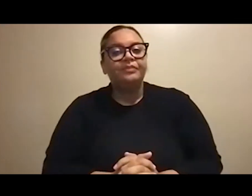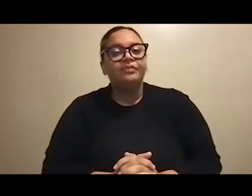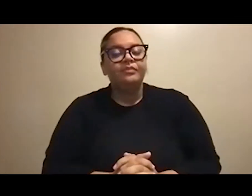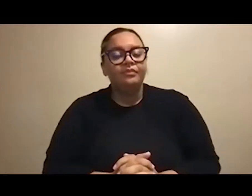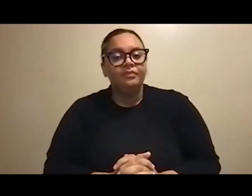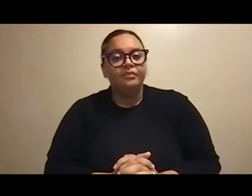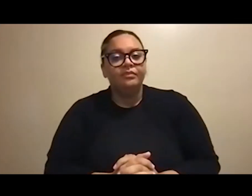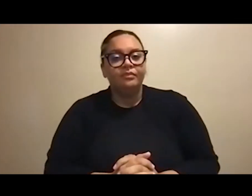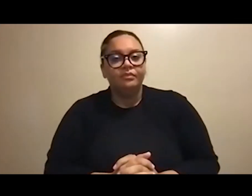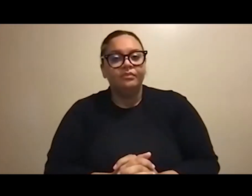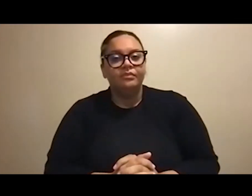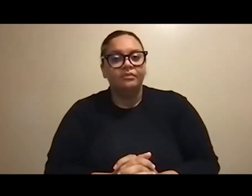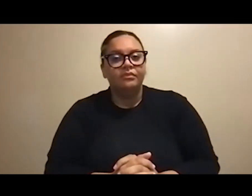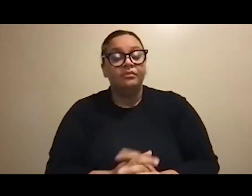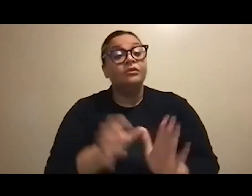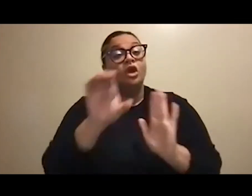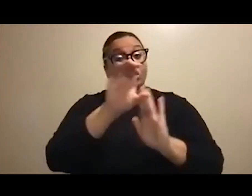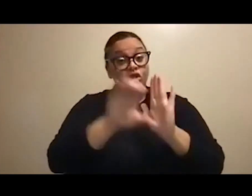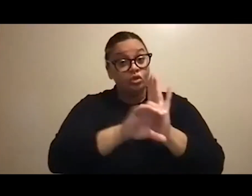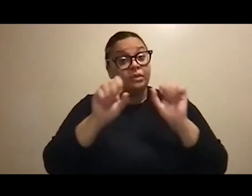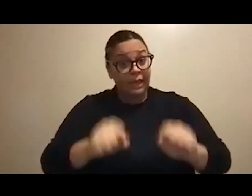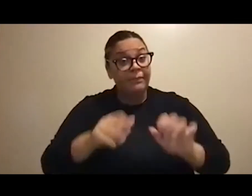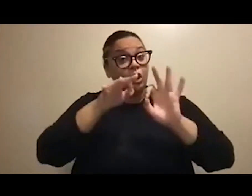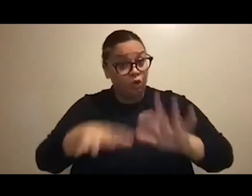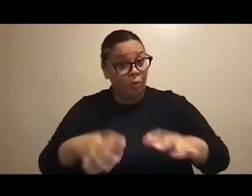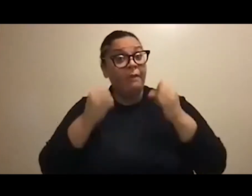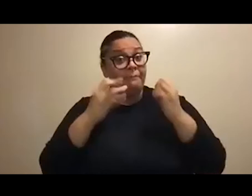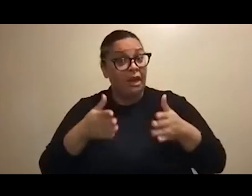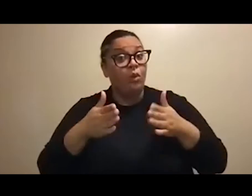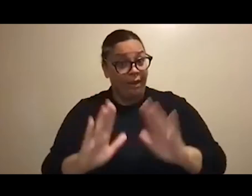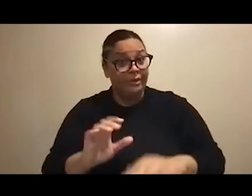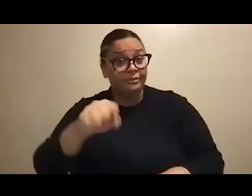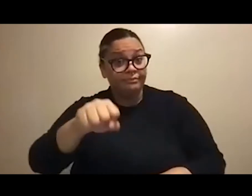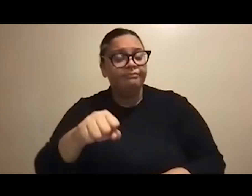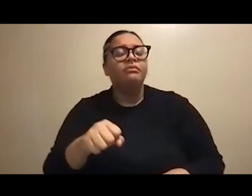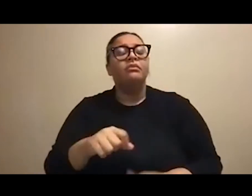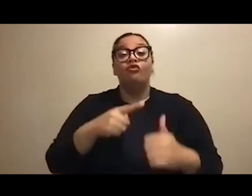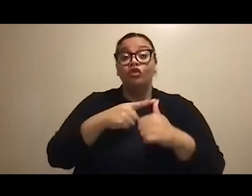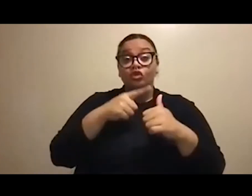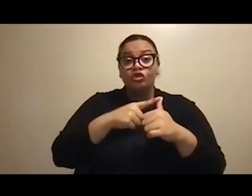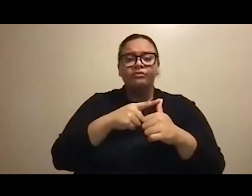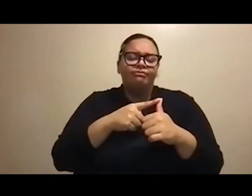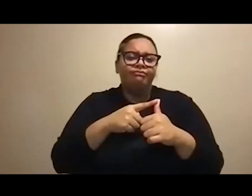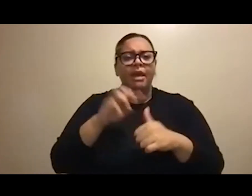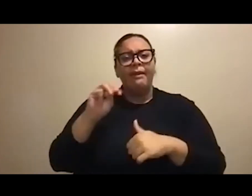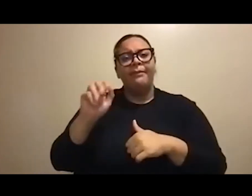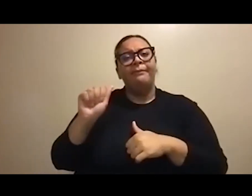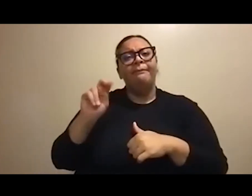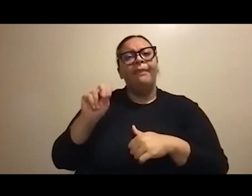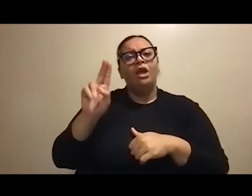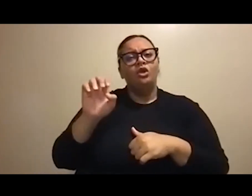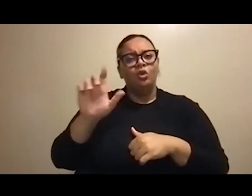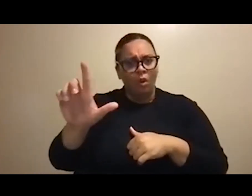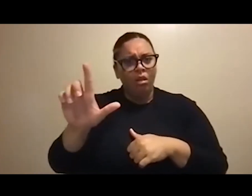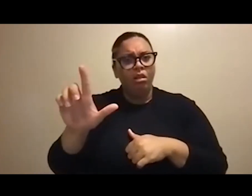Constitution can be seen as in a couple of lights. First of all, it's an operating manual. If you read through the articles